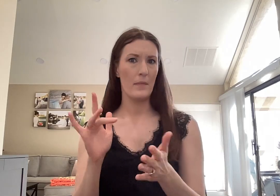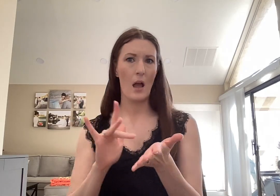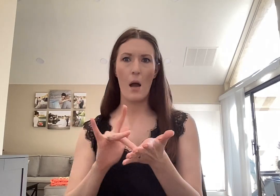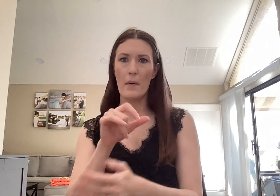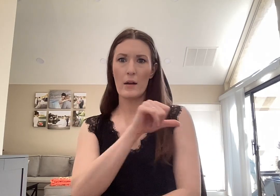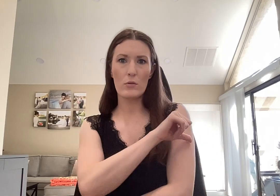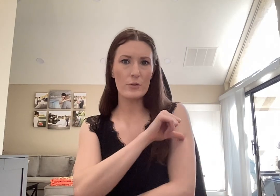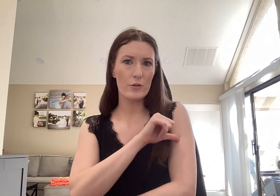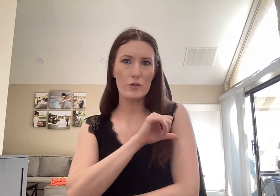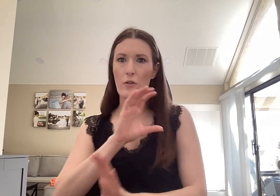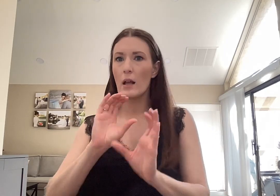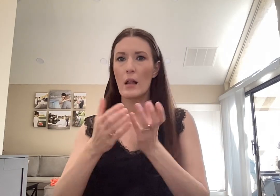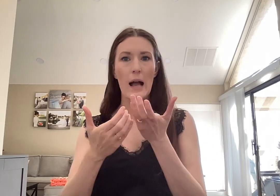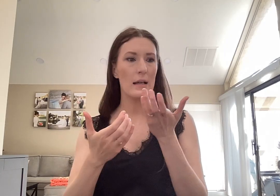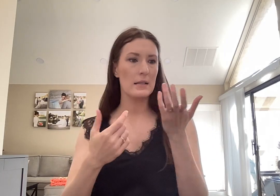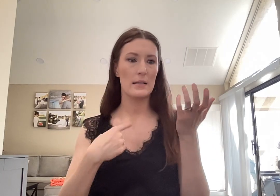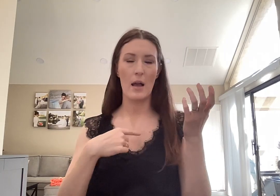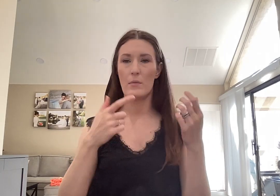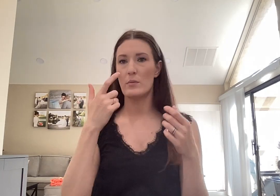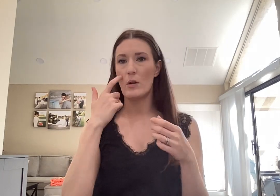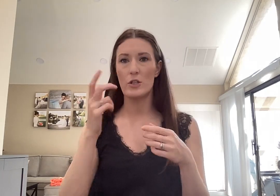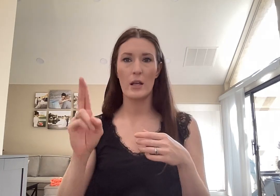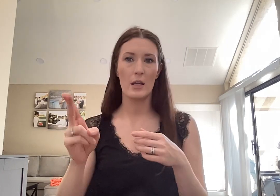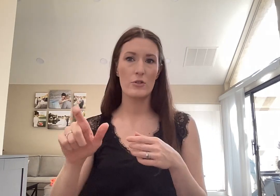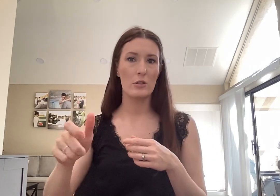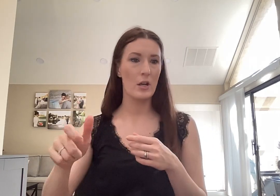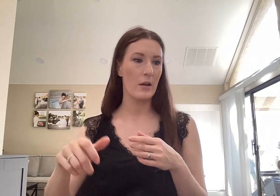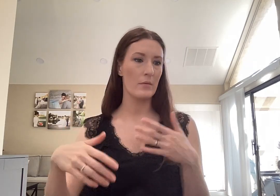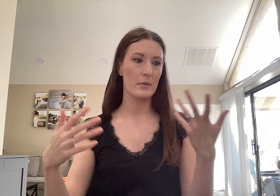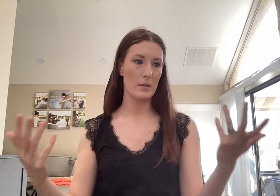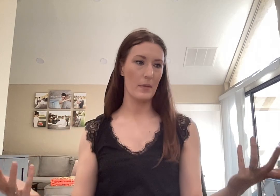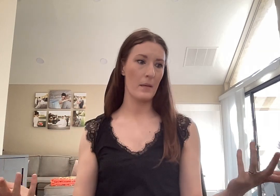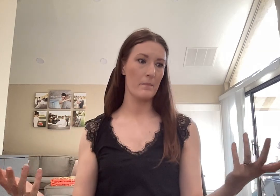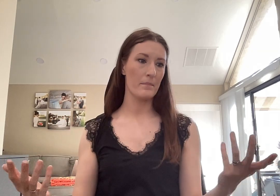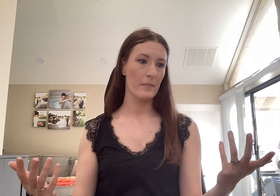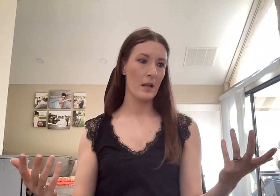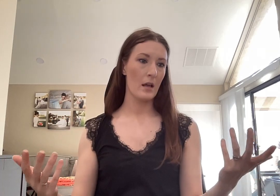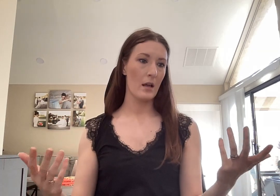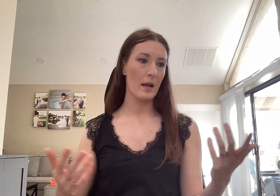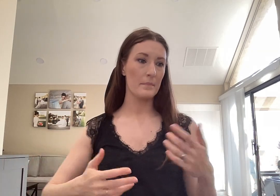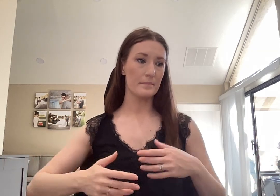a medical surgery class. I was watching History Channel, something. Okay.